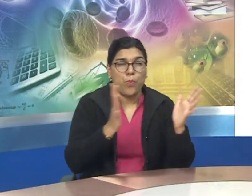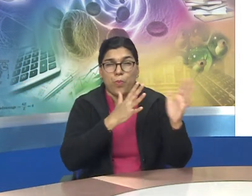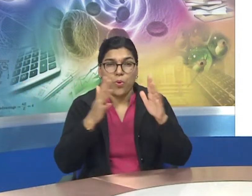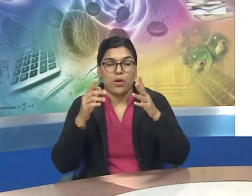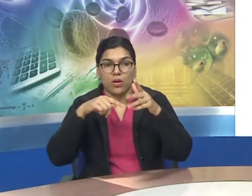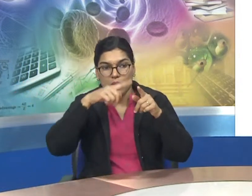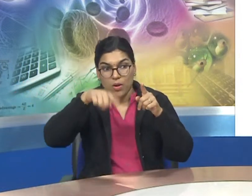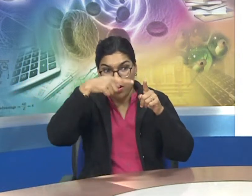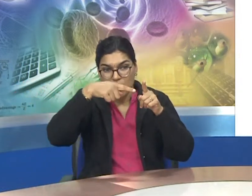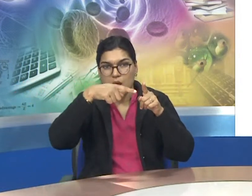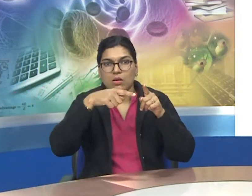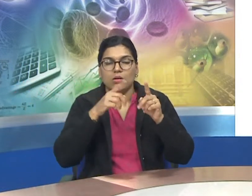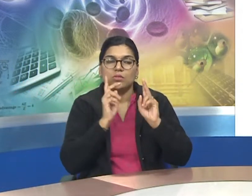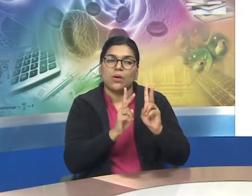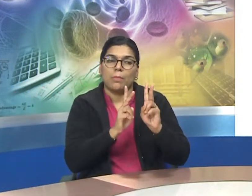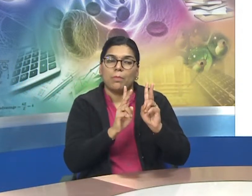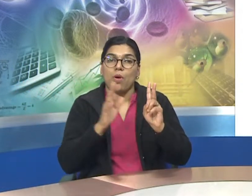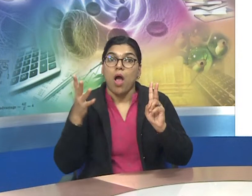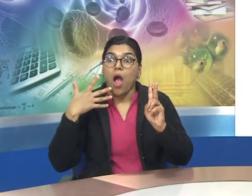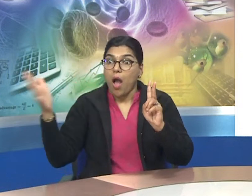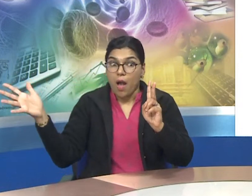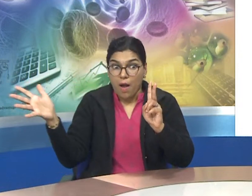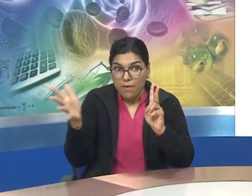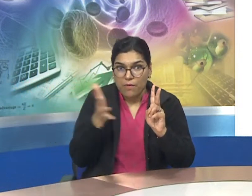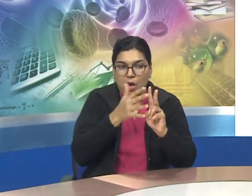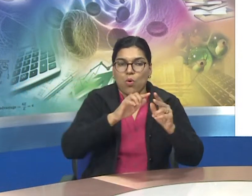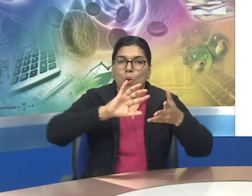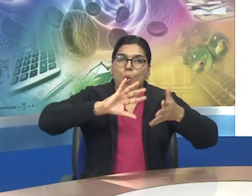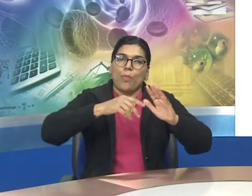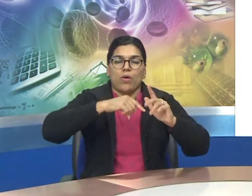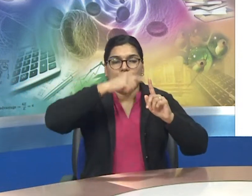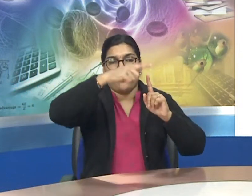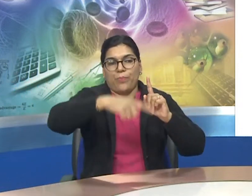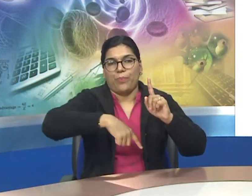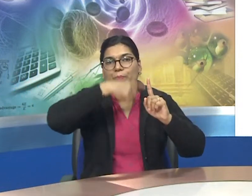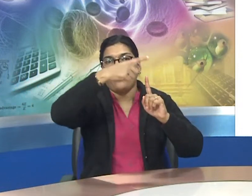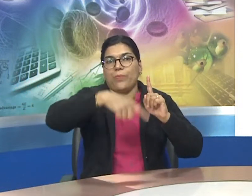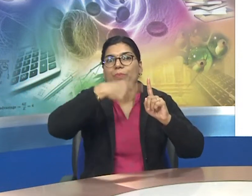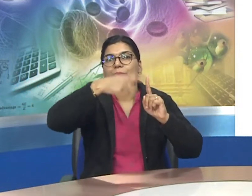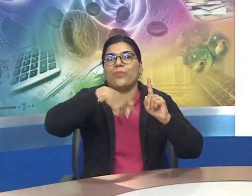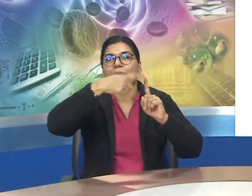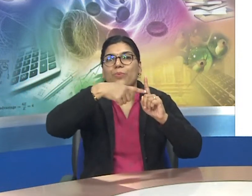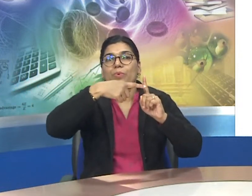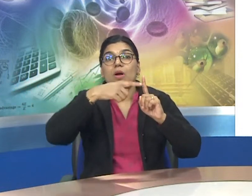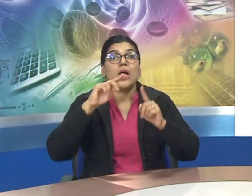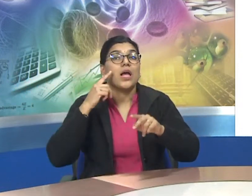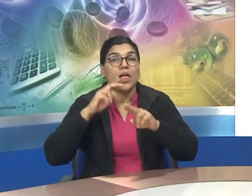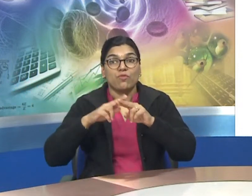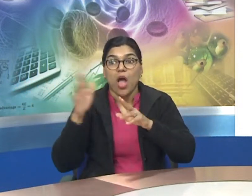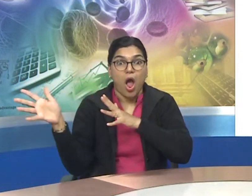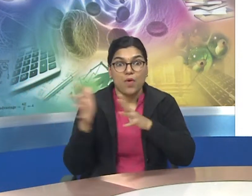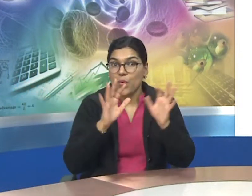They are much higher in the air and they run because of wind energy.